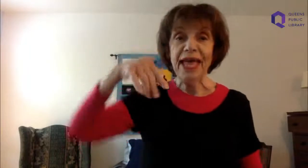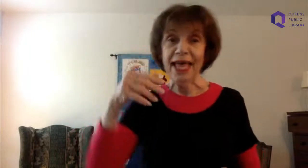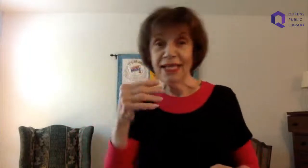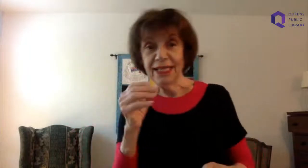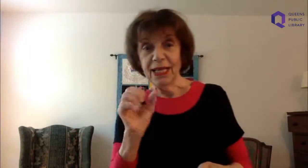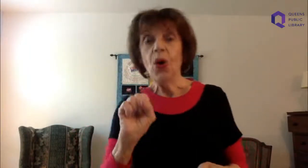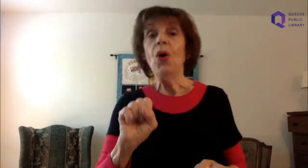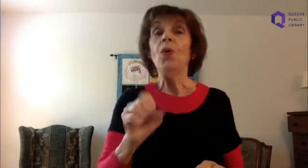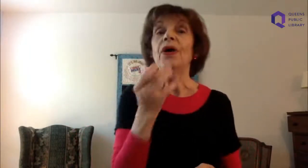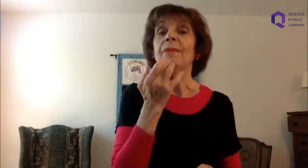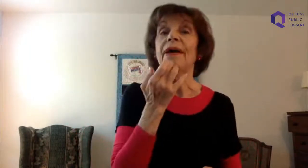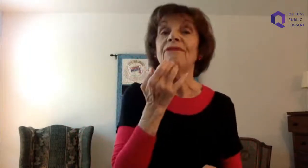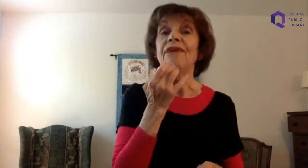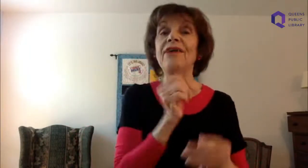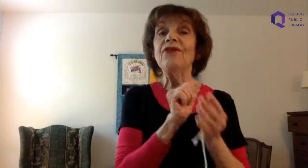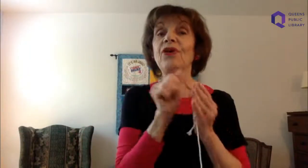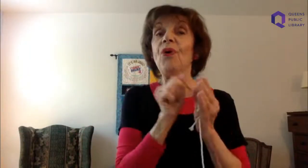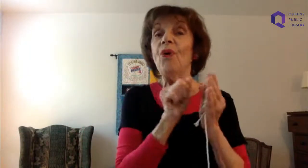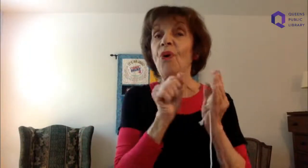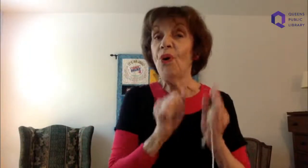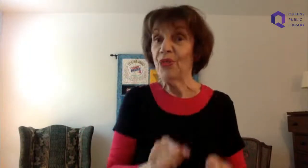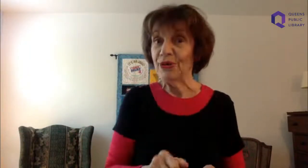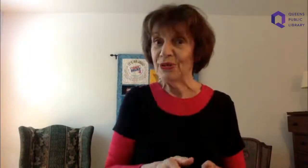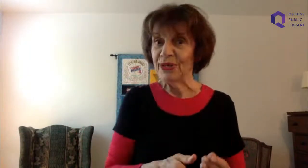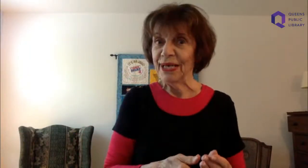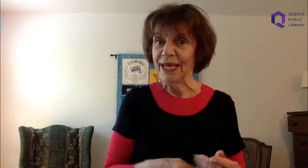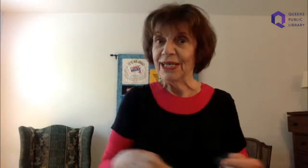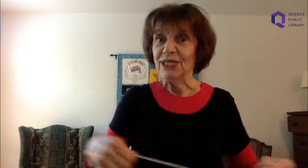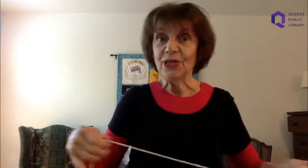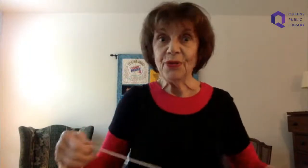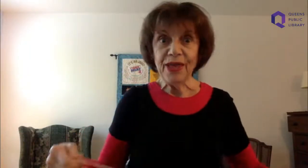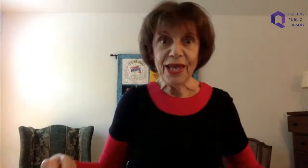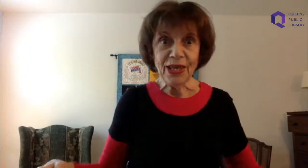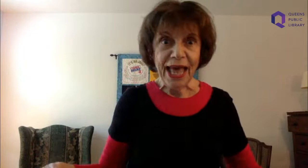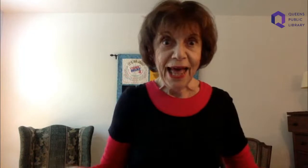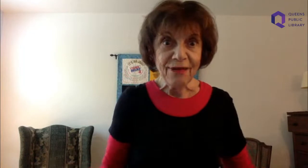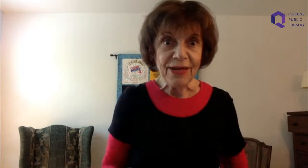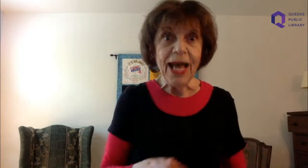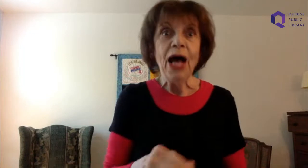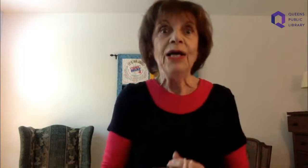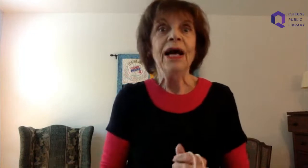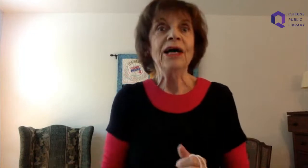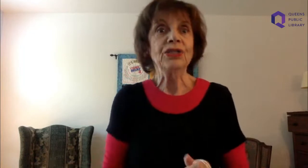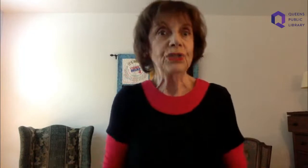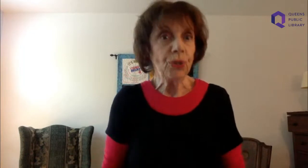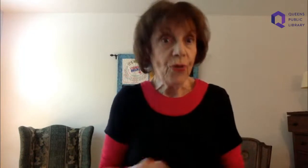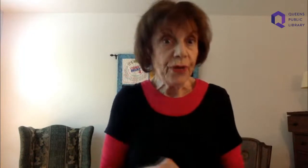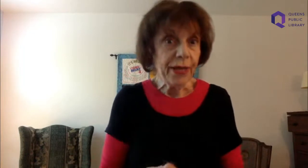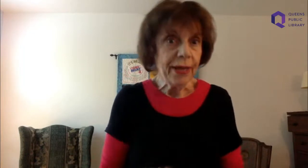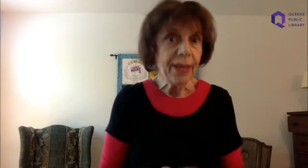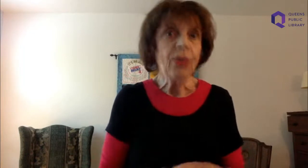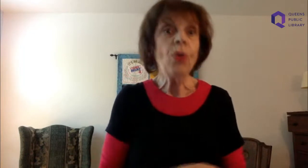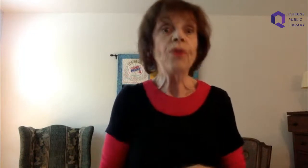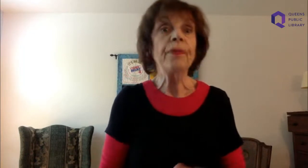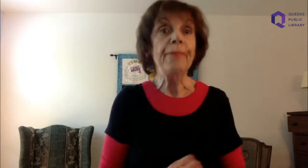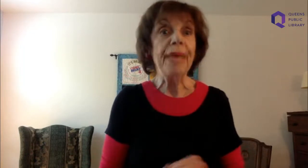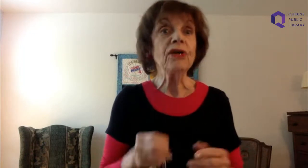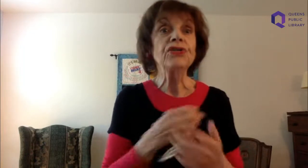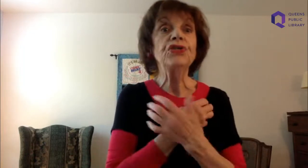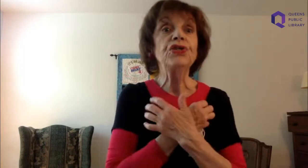MacPhail, one of my favorite authors. So there you go, a story called The Bear's